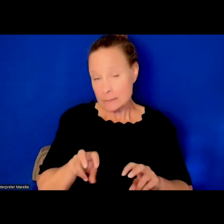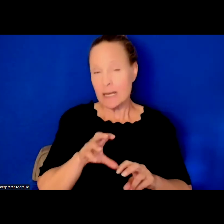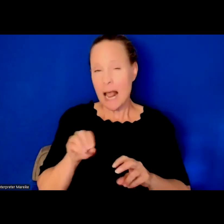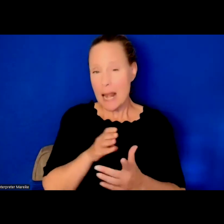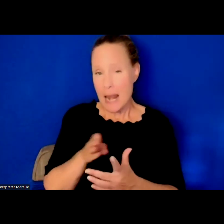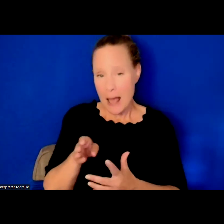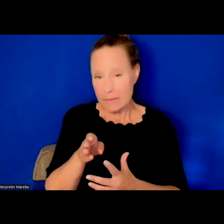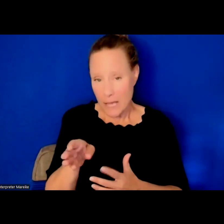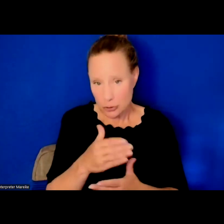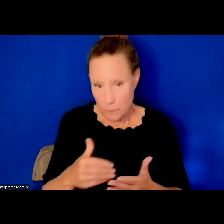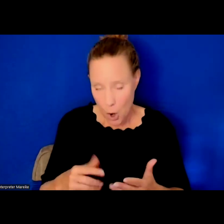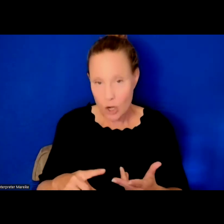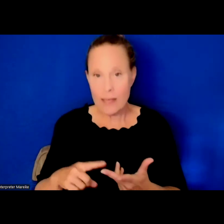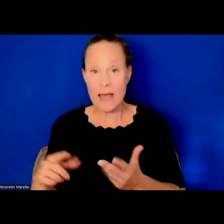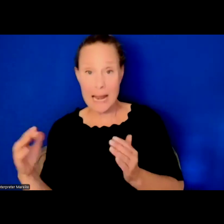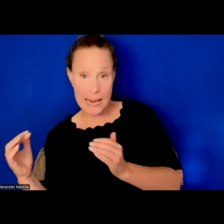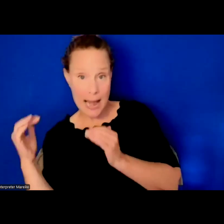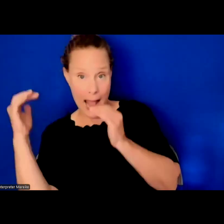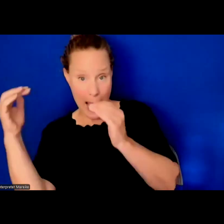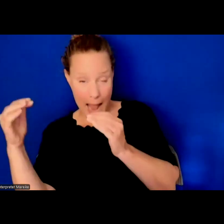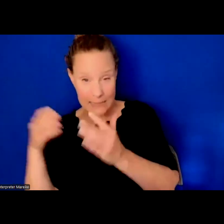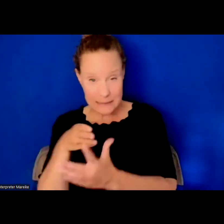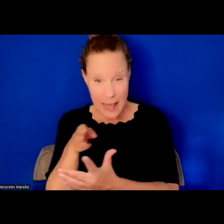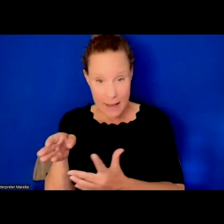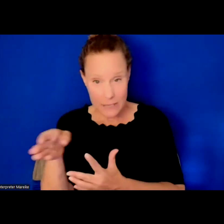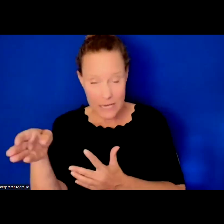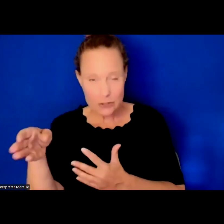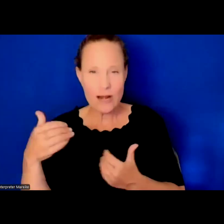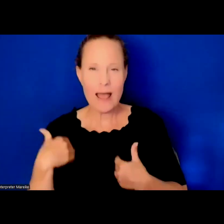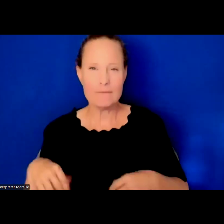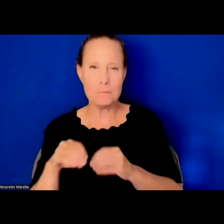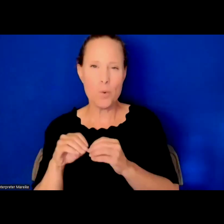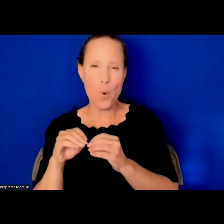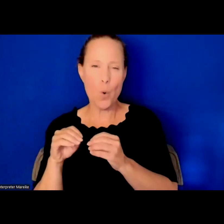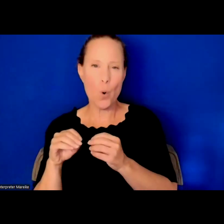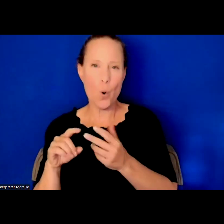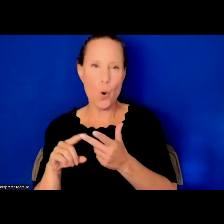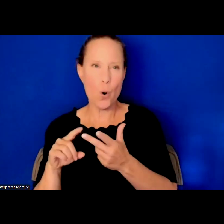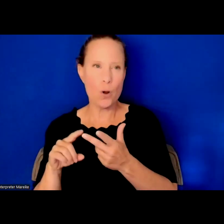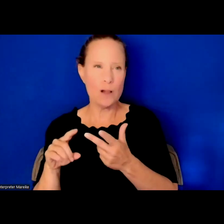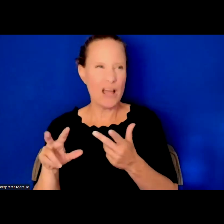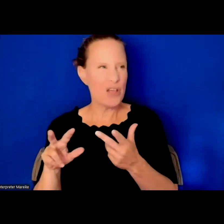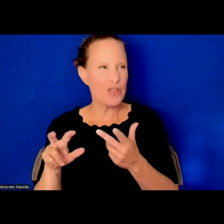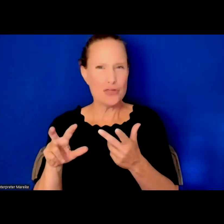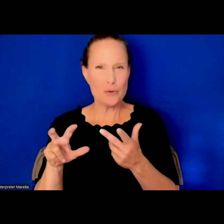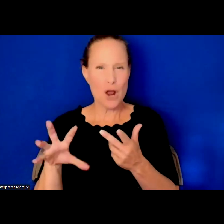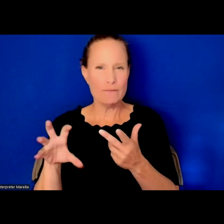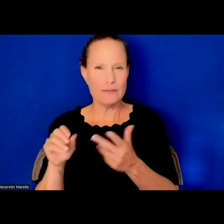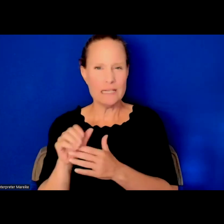then enhanced navigation has more, I guess, units to it. I think it's up to $350 a month or something like